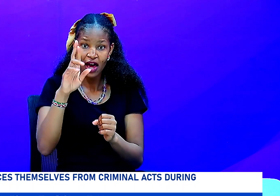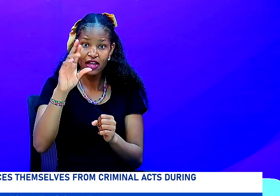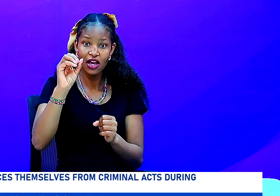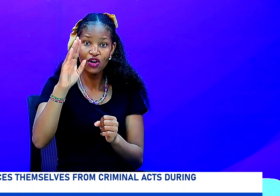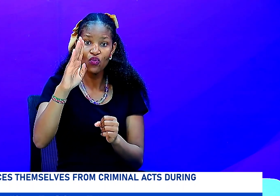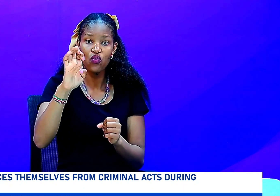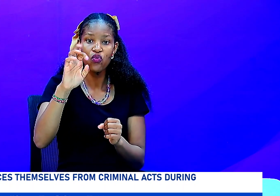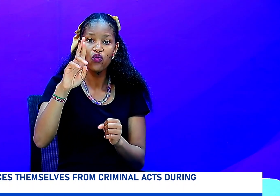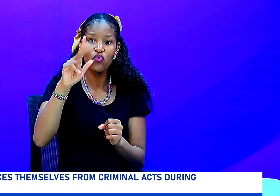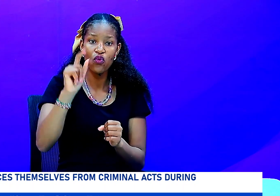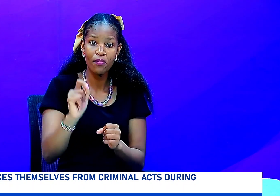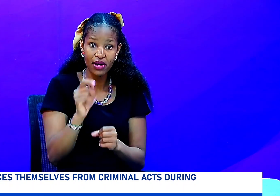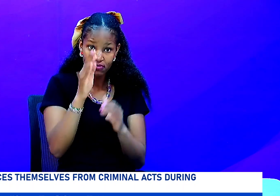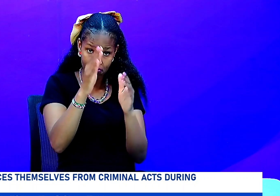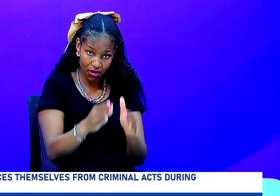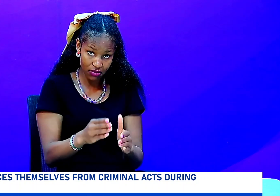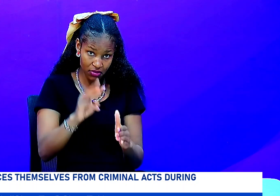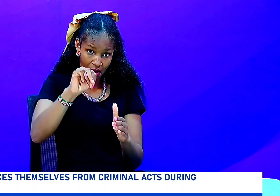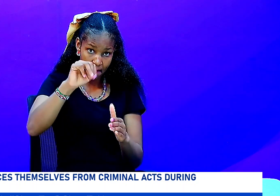Deputy Minority Robert Mbithi.